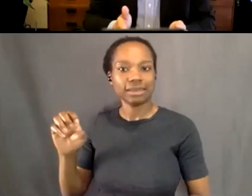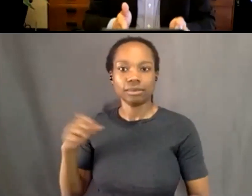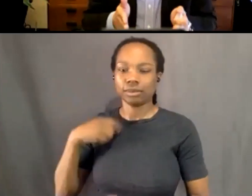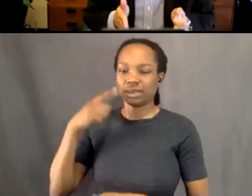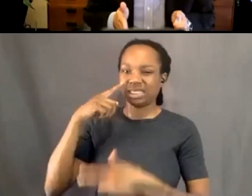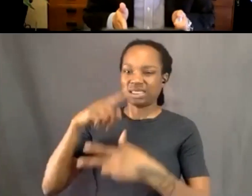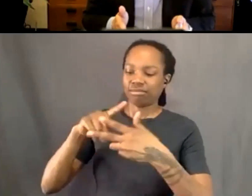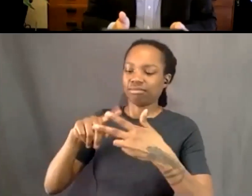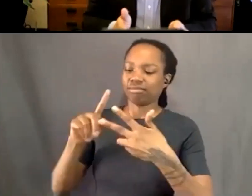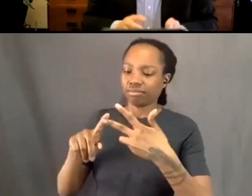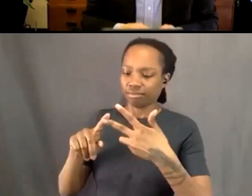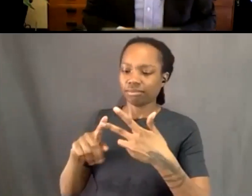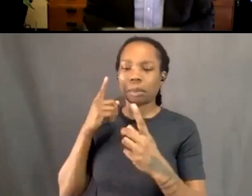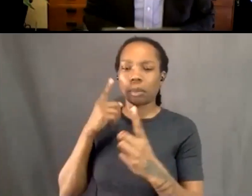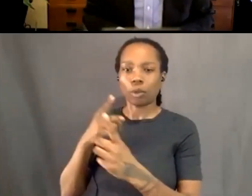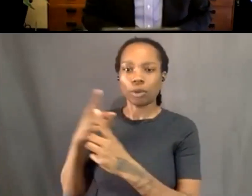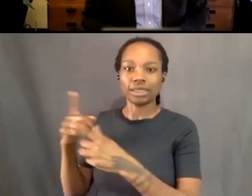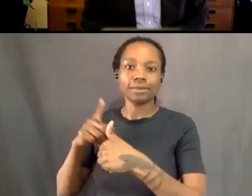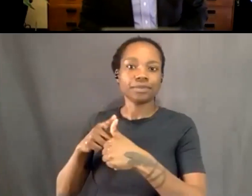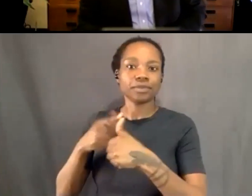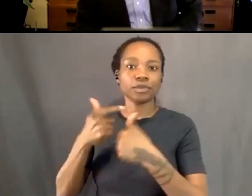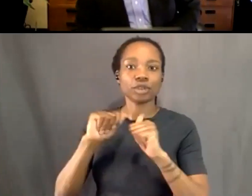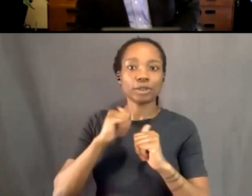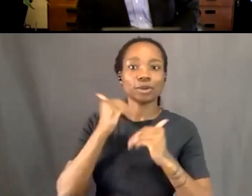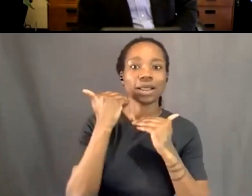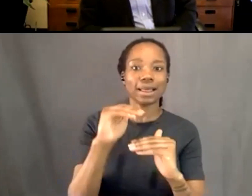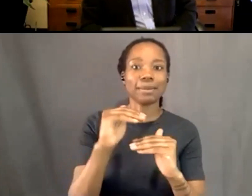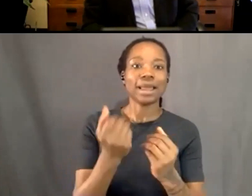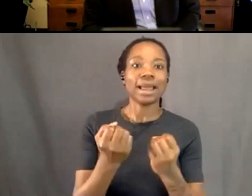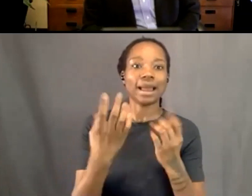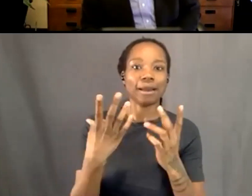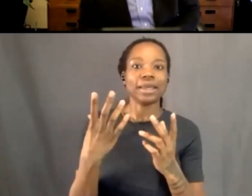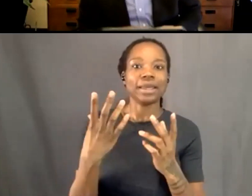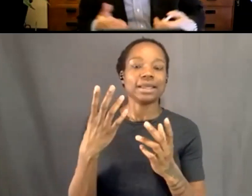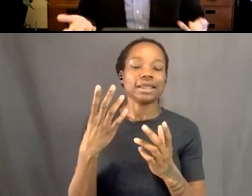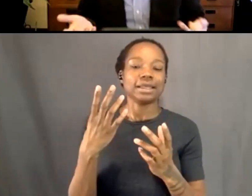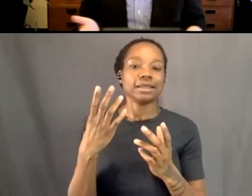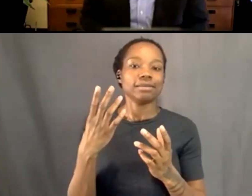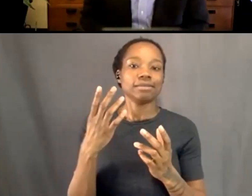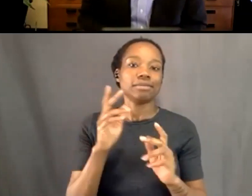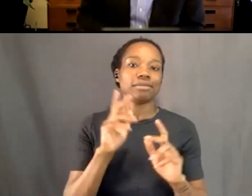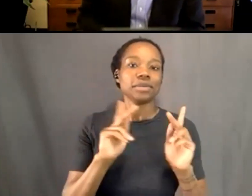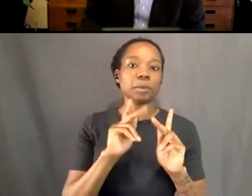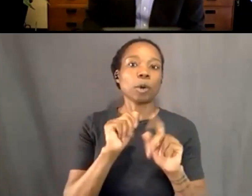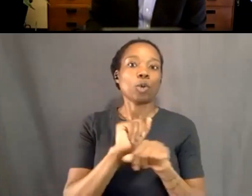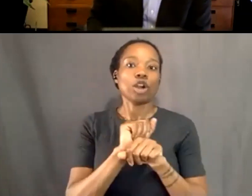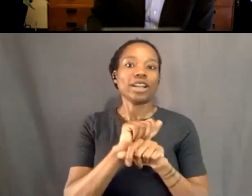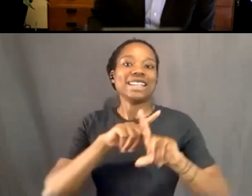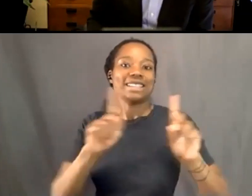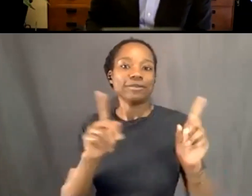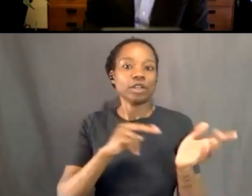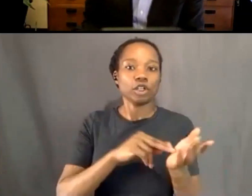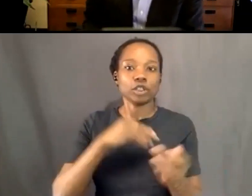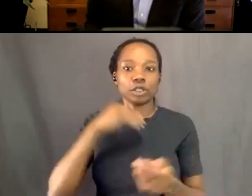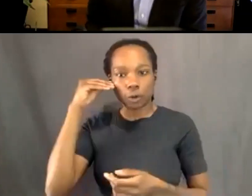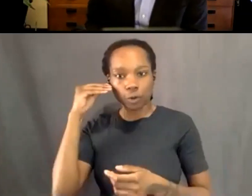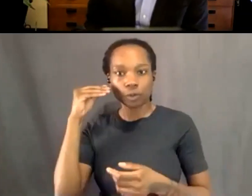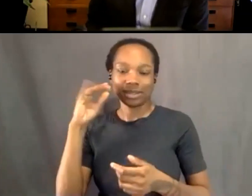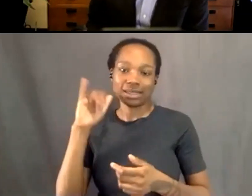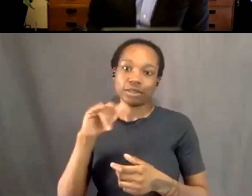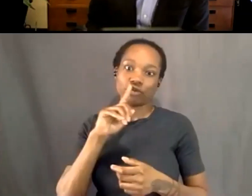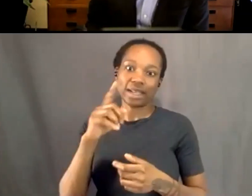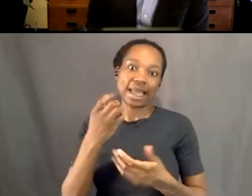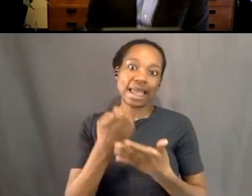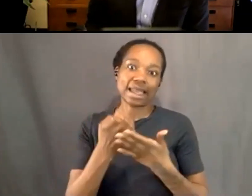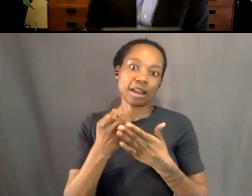to limit the number of nursing homes a staff person might work in, which is an economic and a social justice issue,